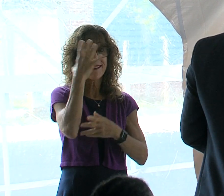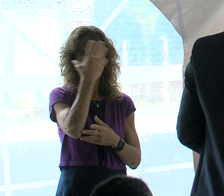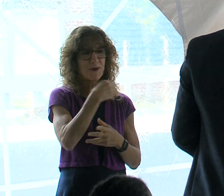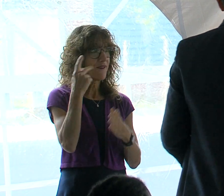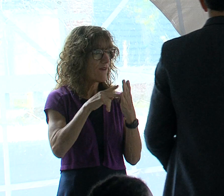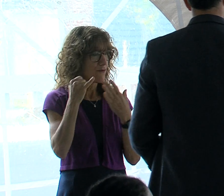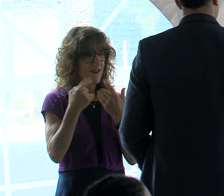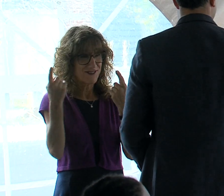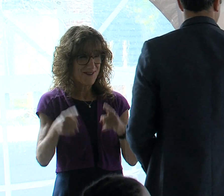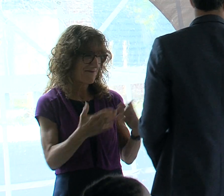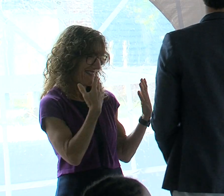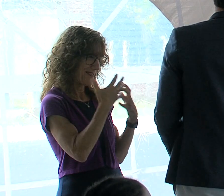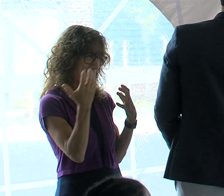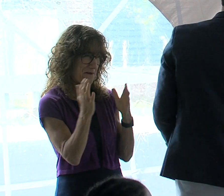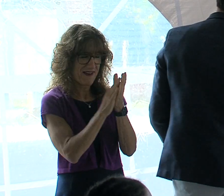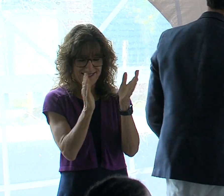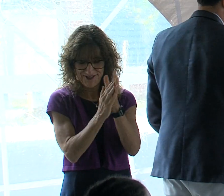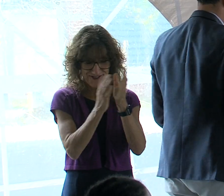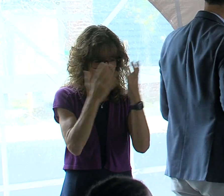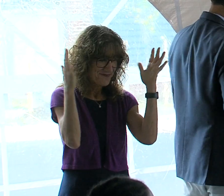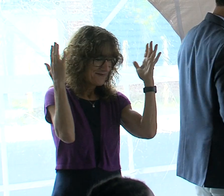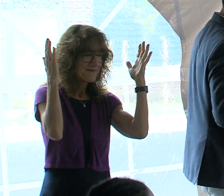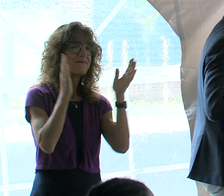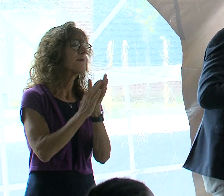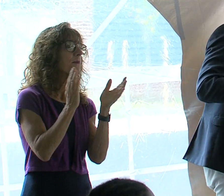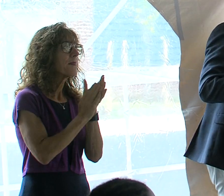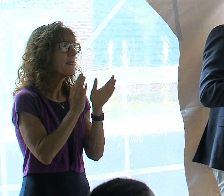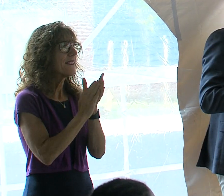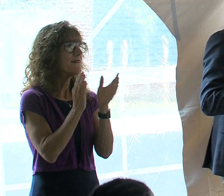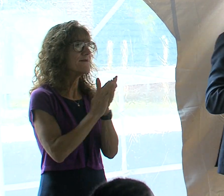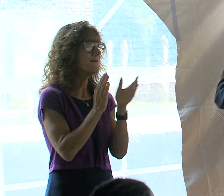project to bear. Thank you very much. Thank you.